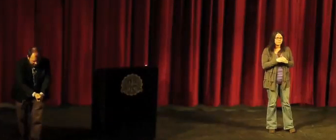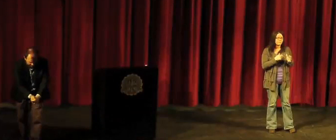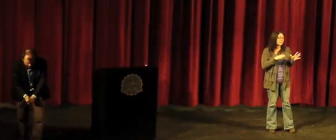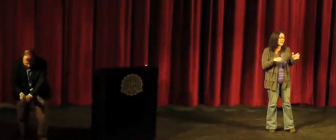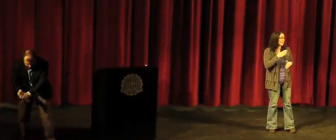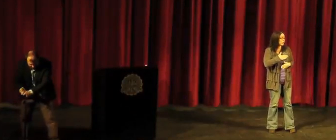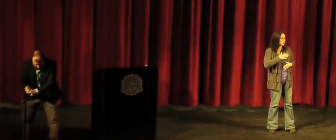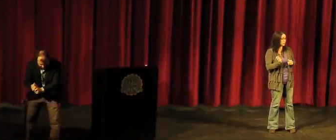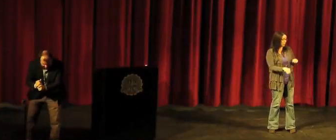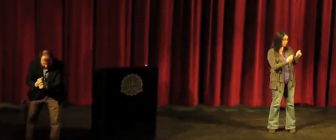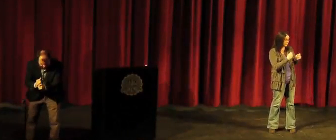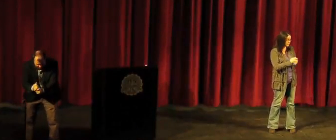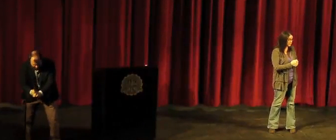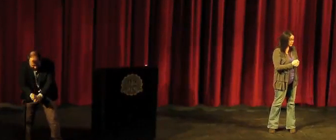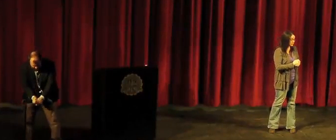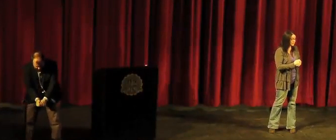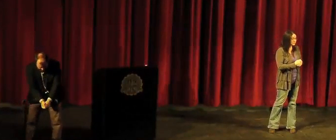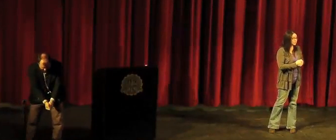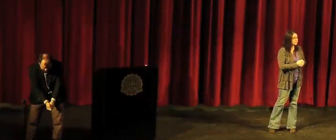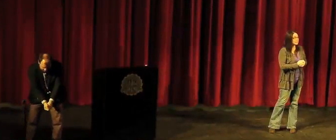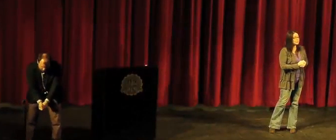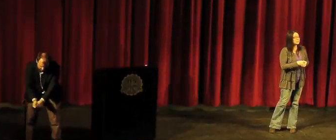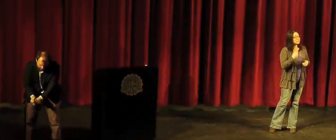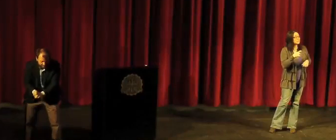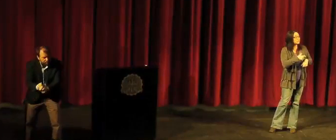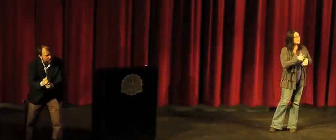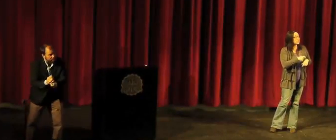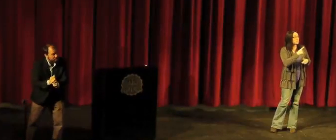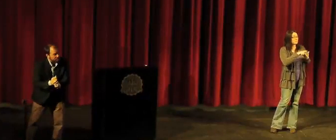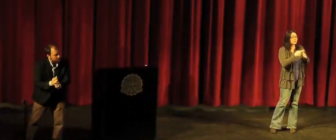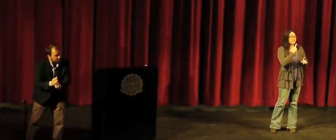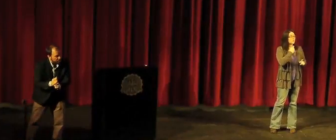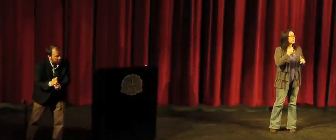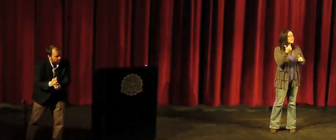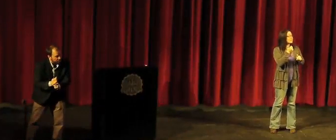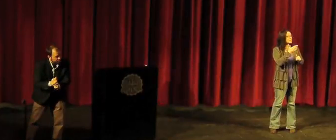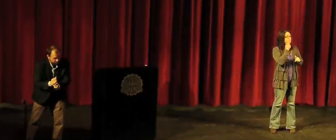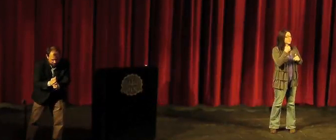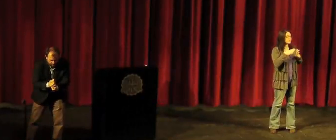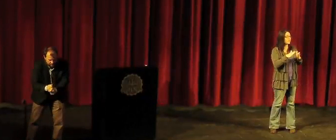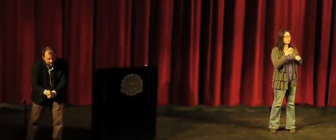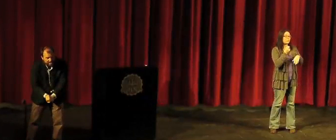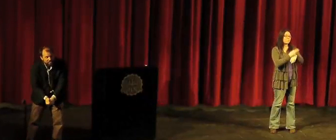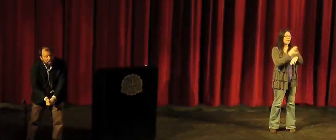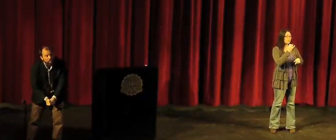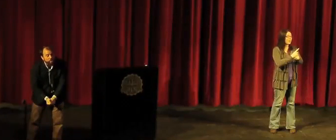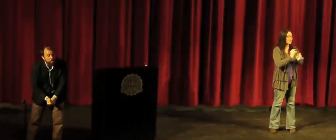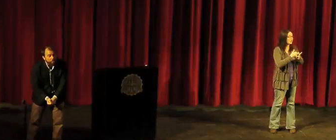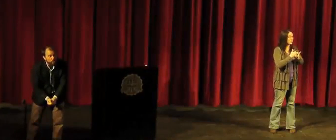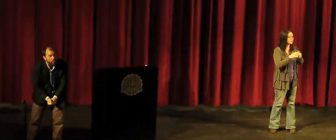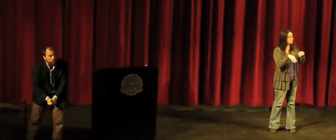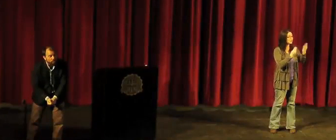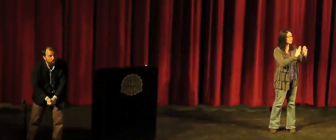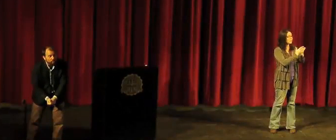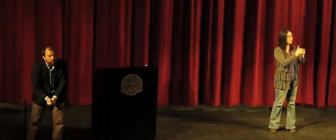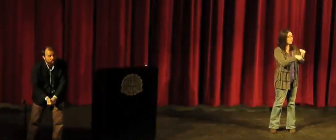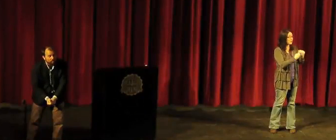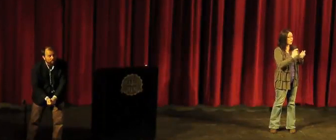One time I do enjoy golf. And one time my friend of mine told me the best way to beat your brother is to give him a book about